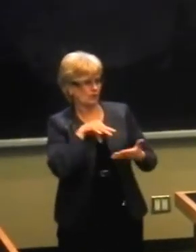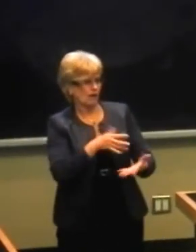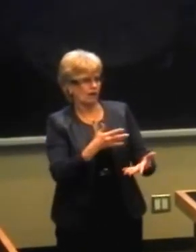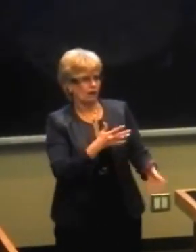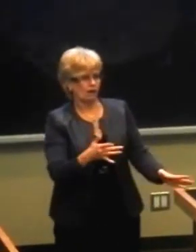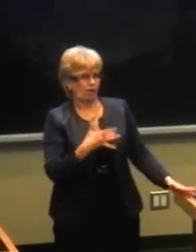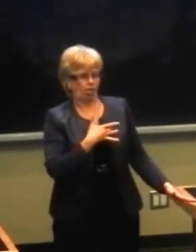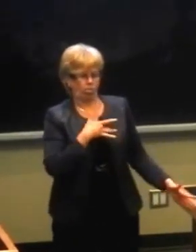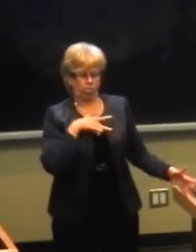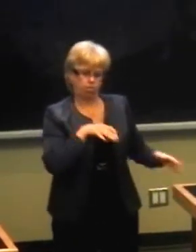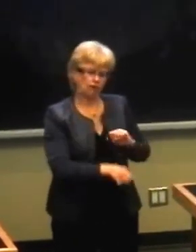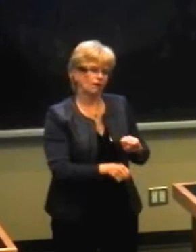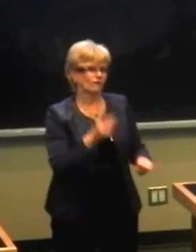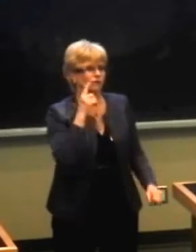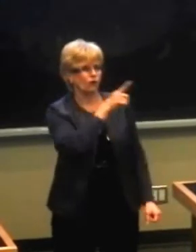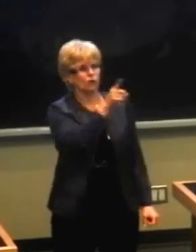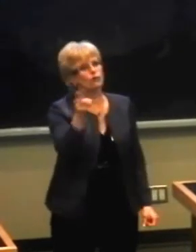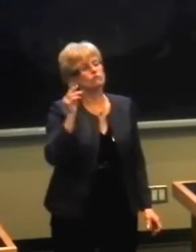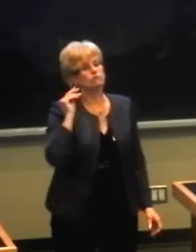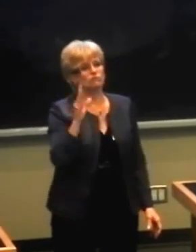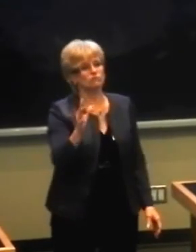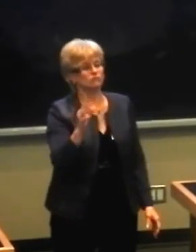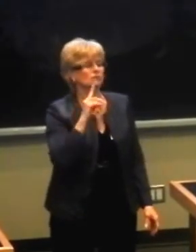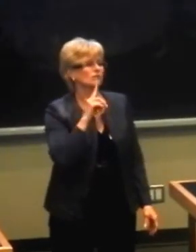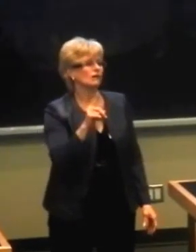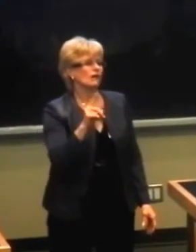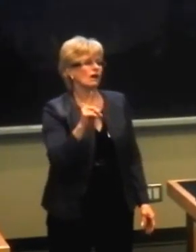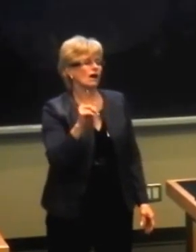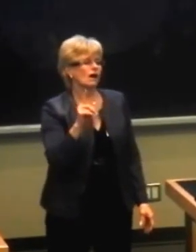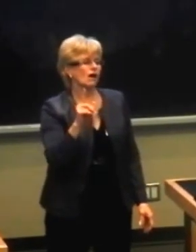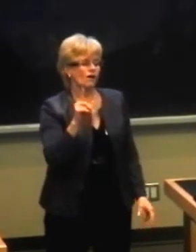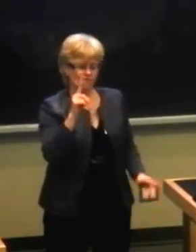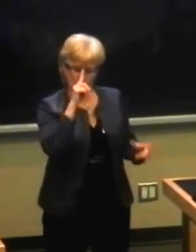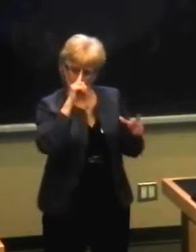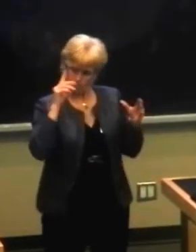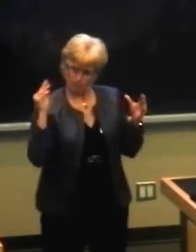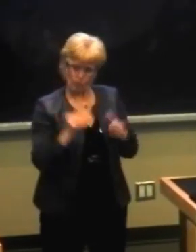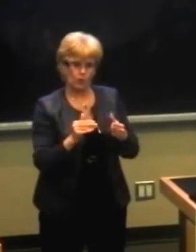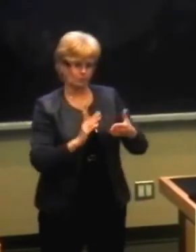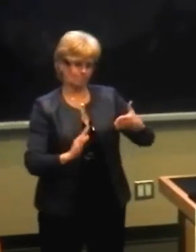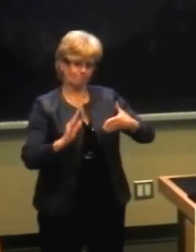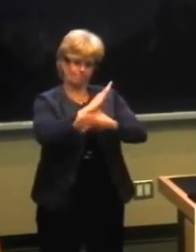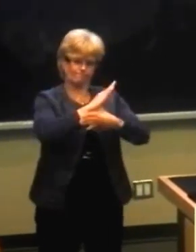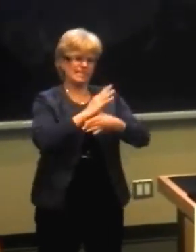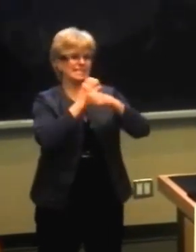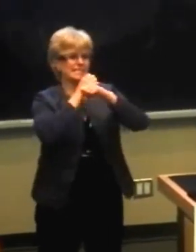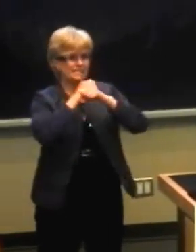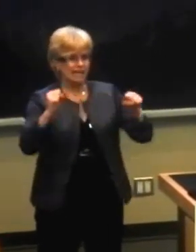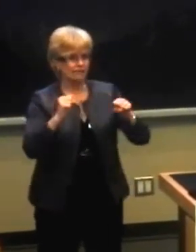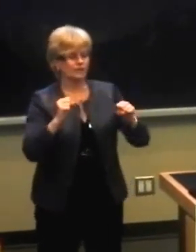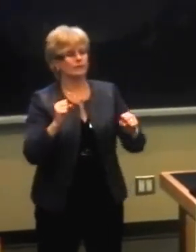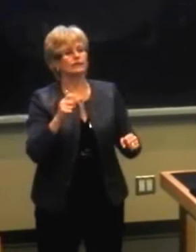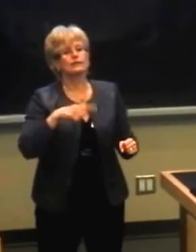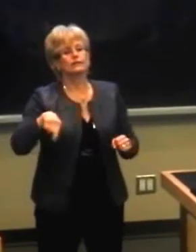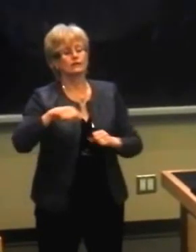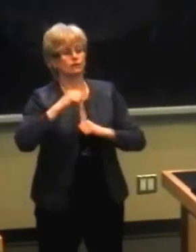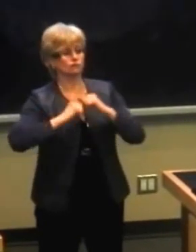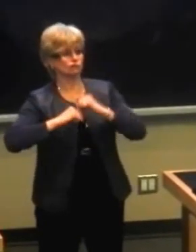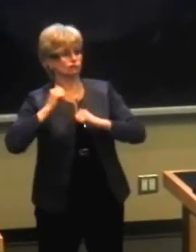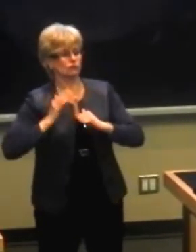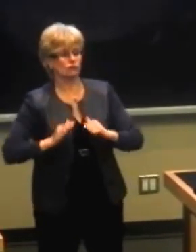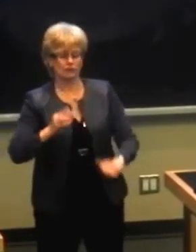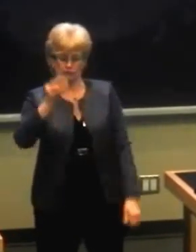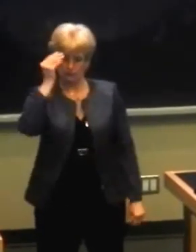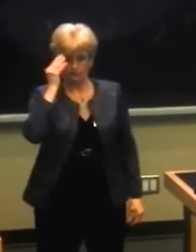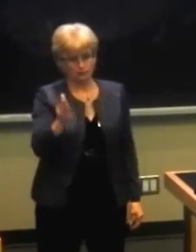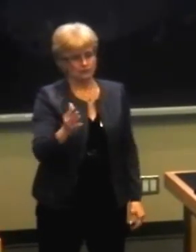been traumatic. And I can tell you now, we have absolute focus on safety with the contractors that we're working with. We have told